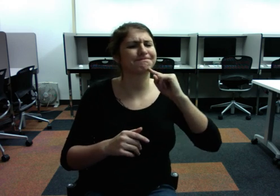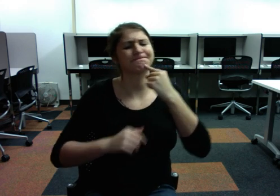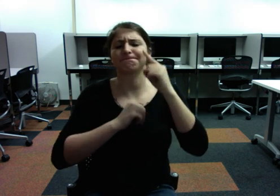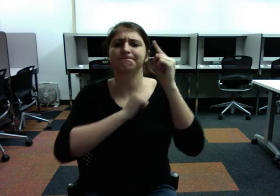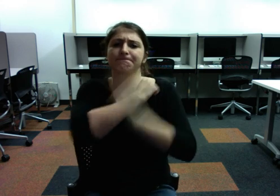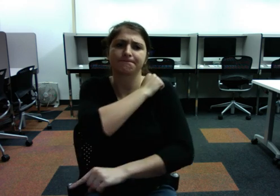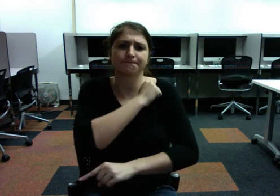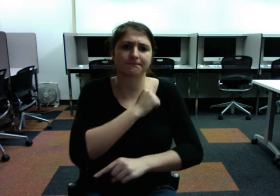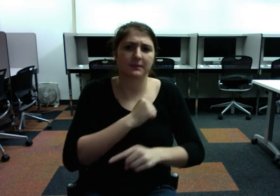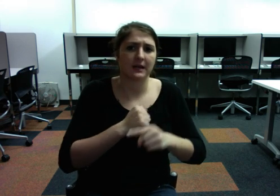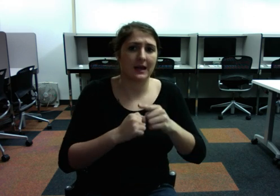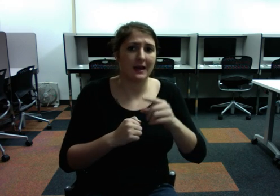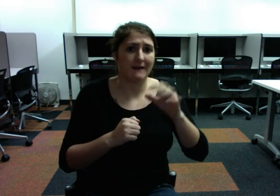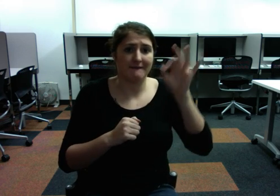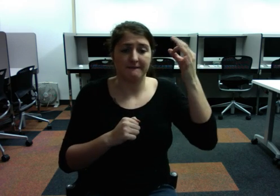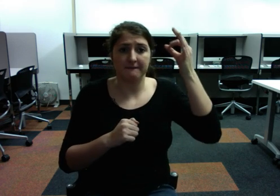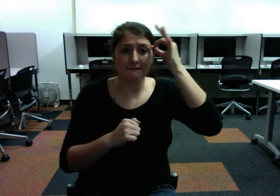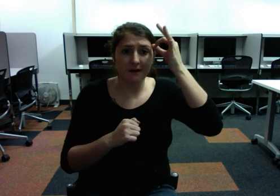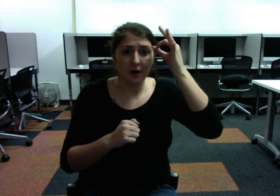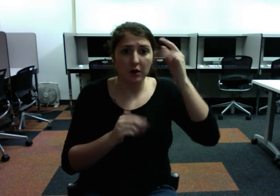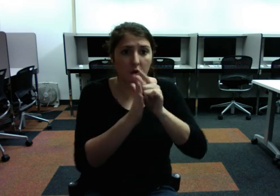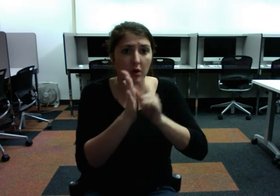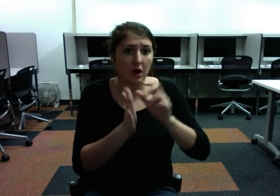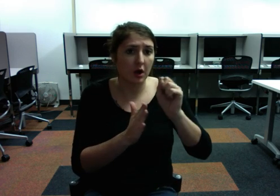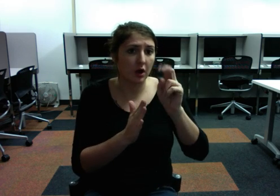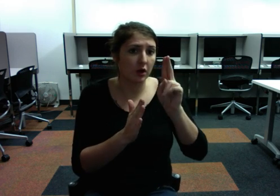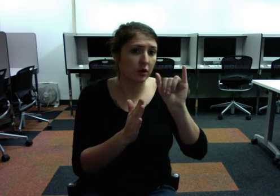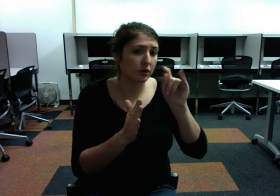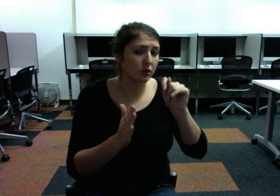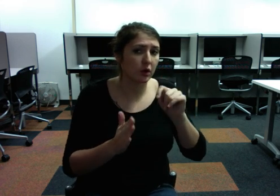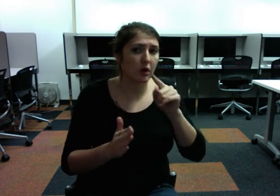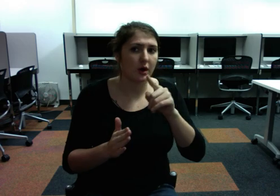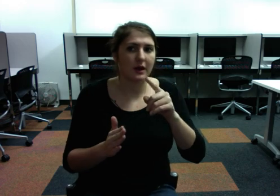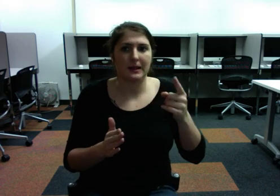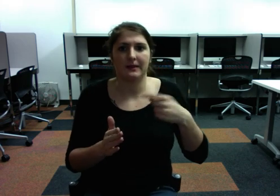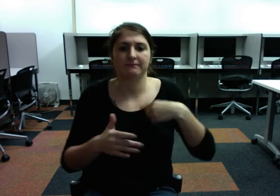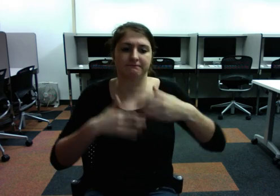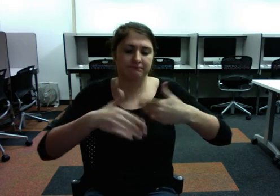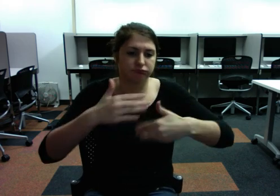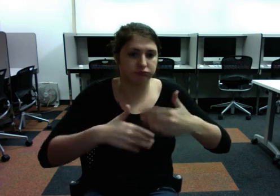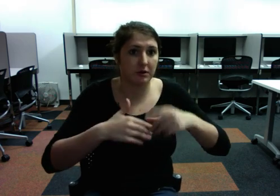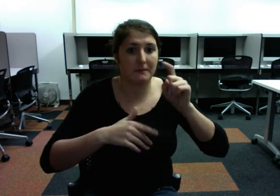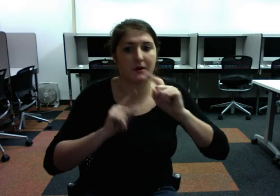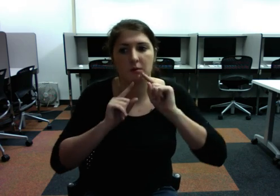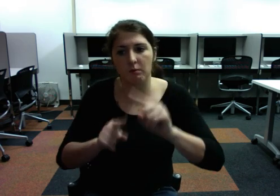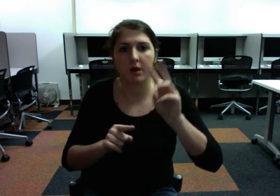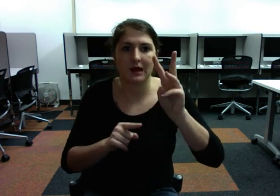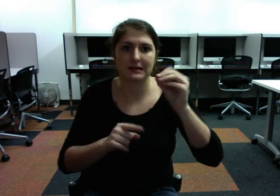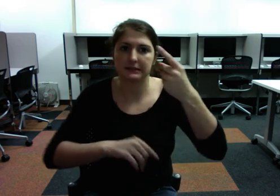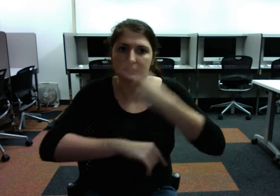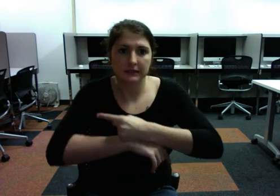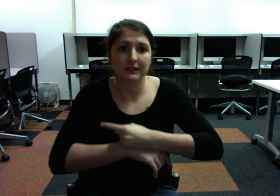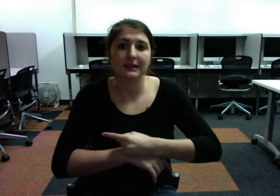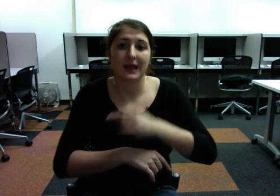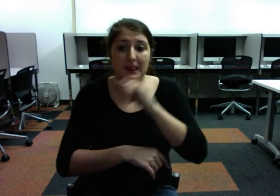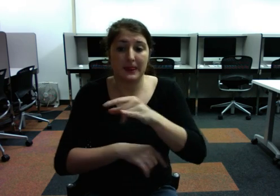there's something where they signed a waiver and then they accept service and then they have 60 days to answer. It's a longer process out the gate